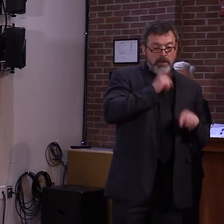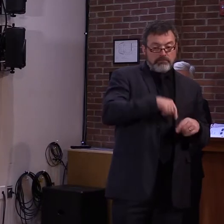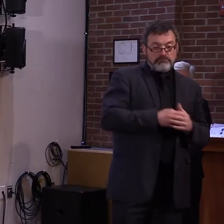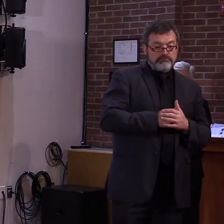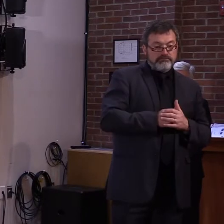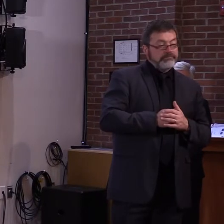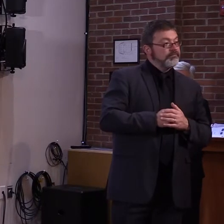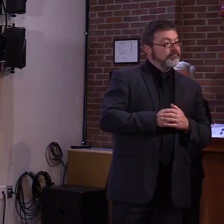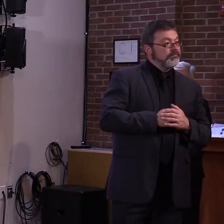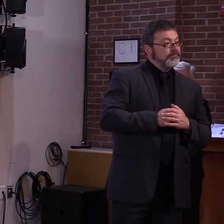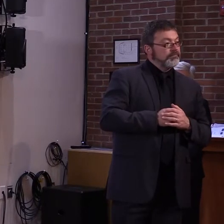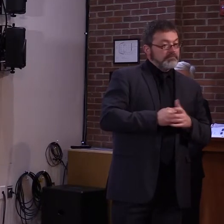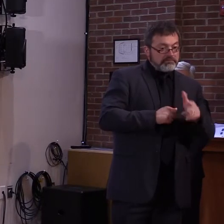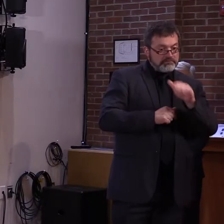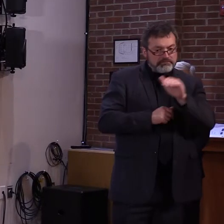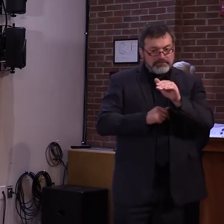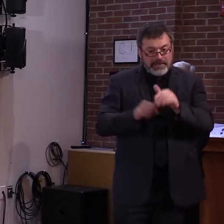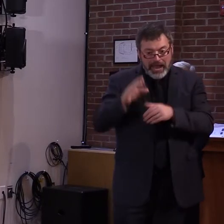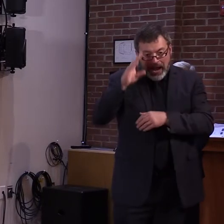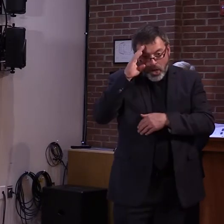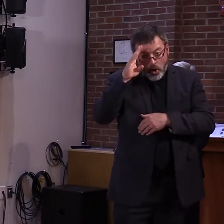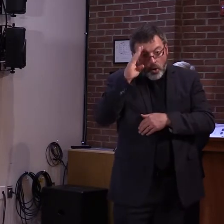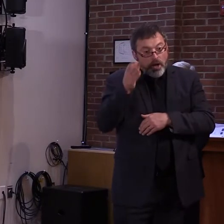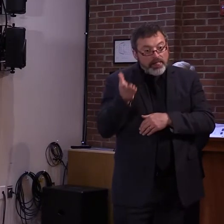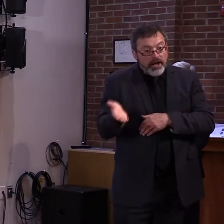Aaron, I think we hear you.